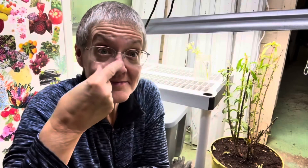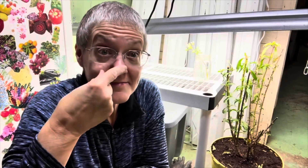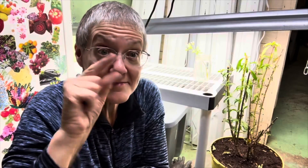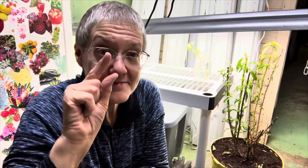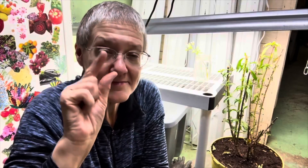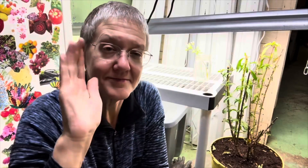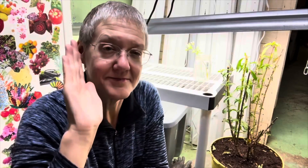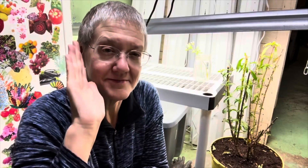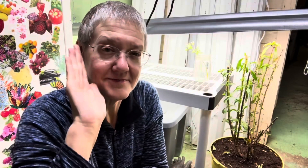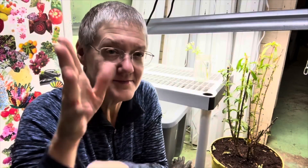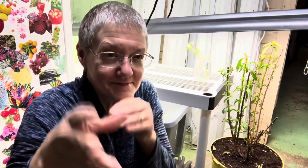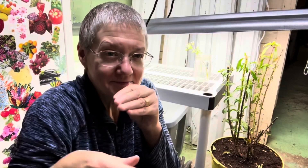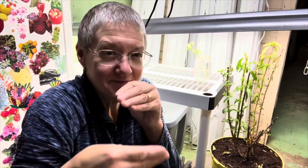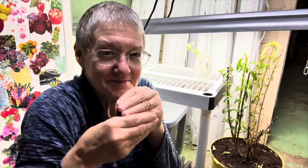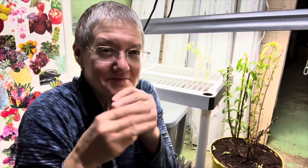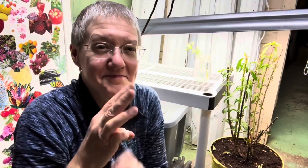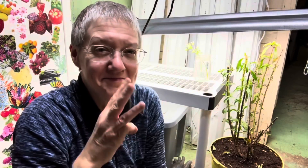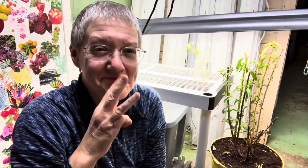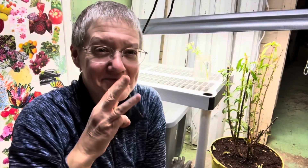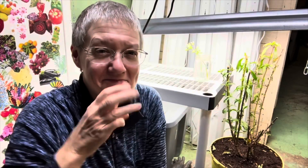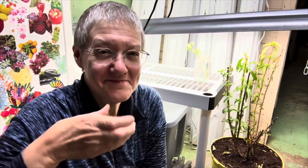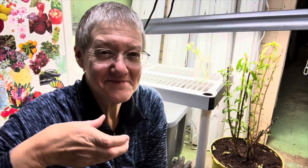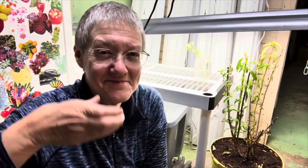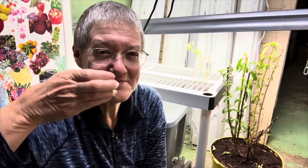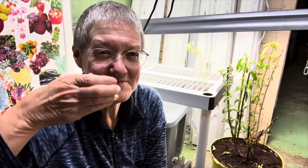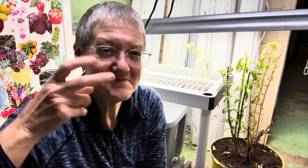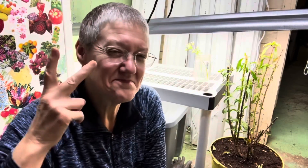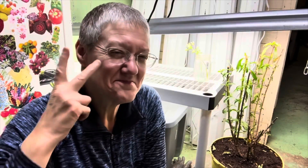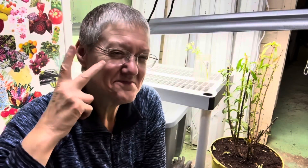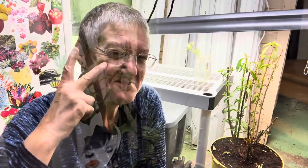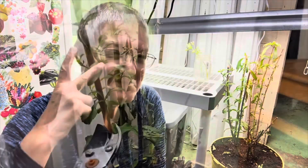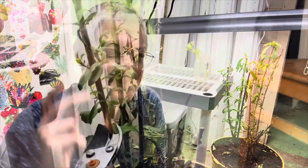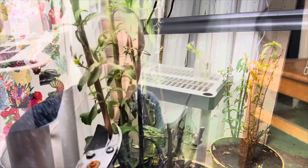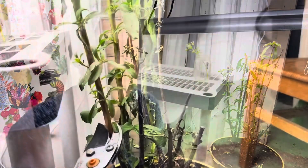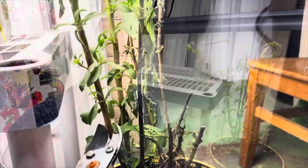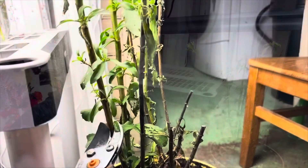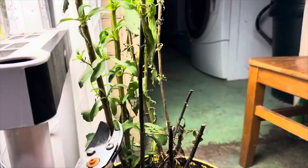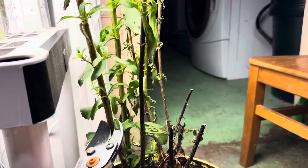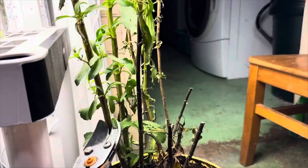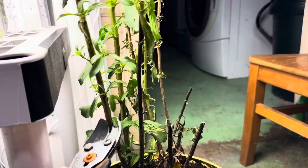But the stems that are still green, we're going to add those to the water too.